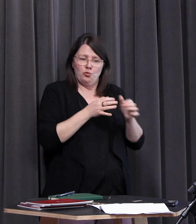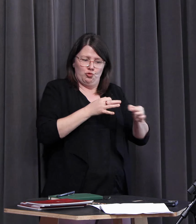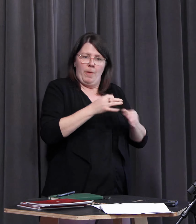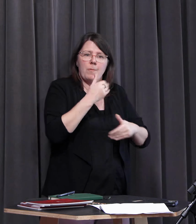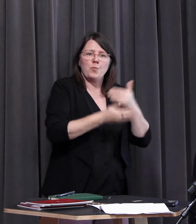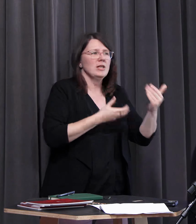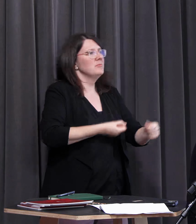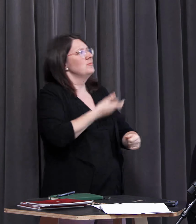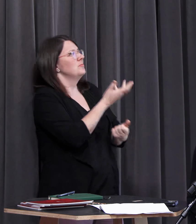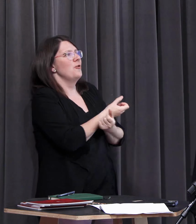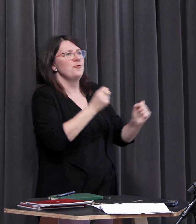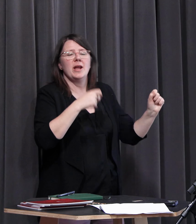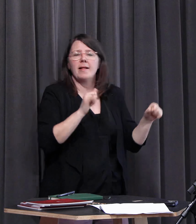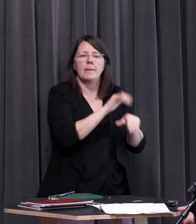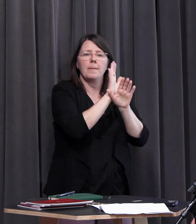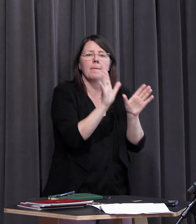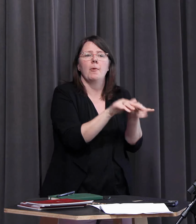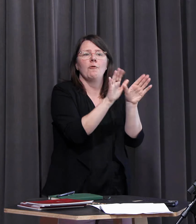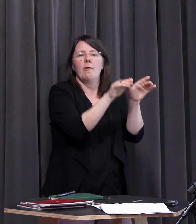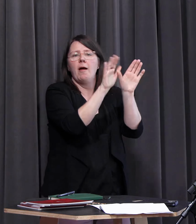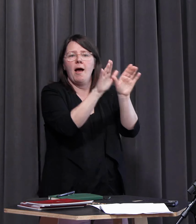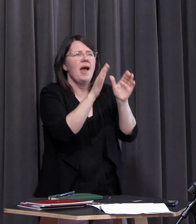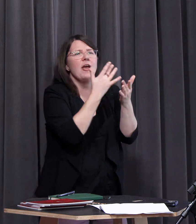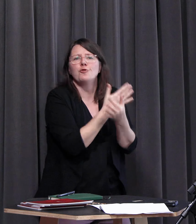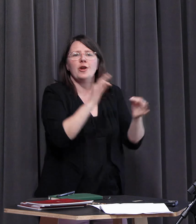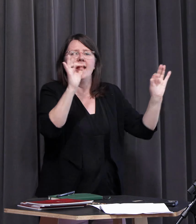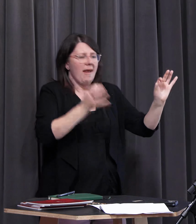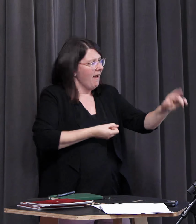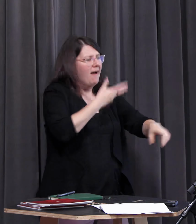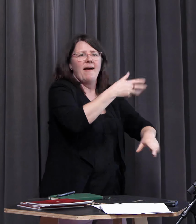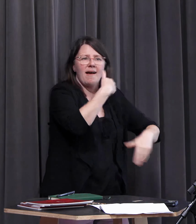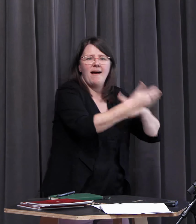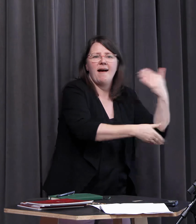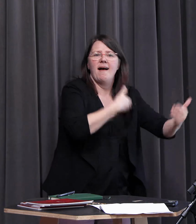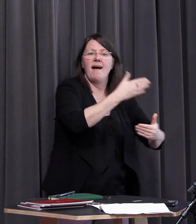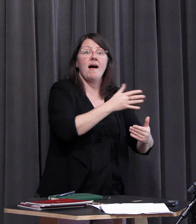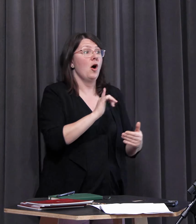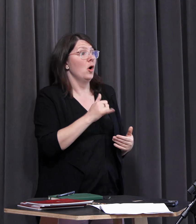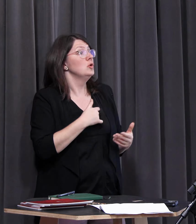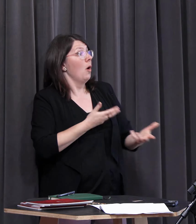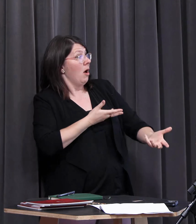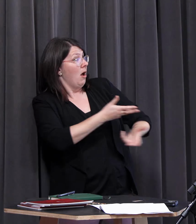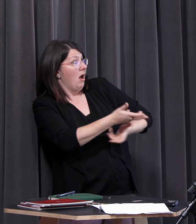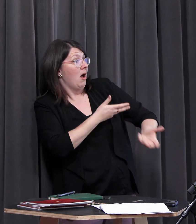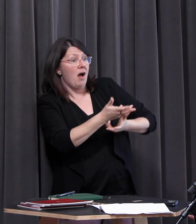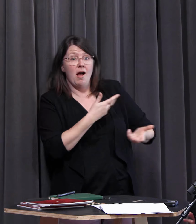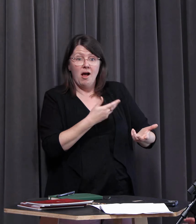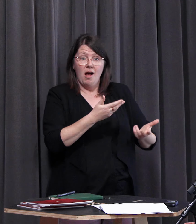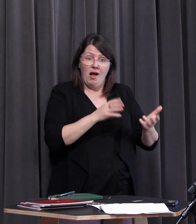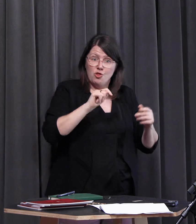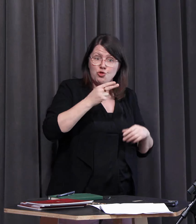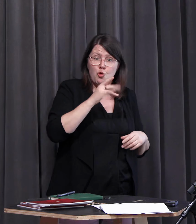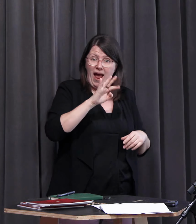free. You also have a common ground. There's a stability there. You can come into a space and know that all those pieces are going to be in the place